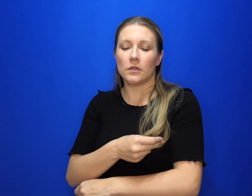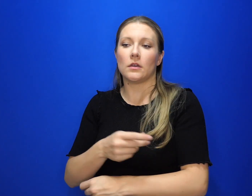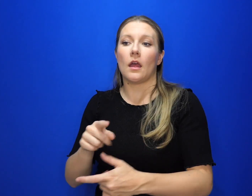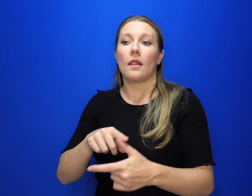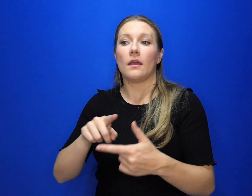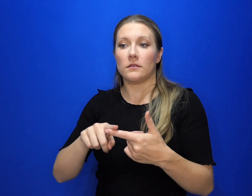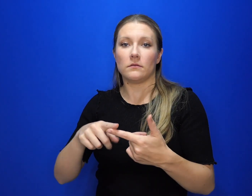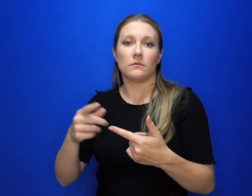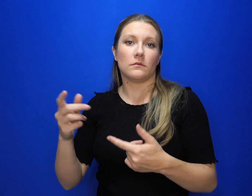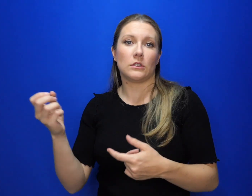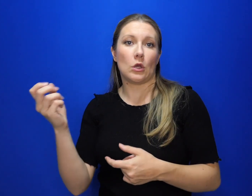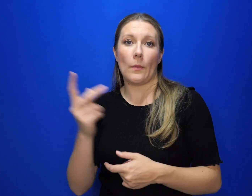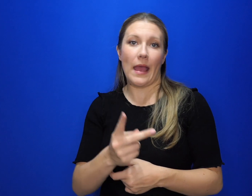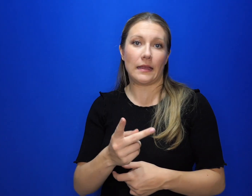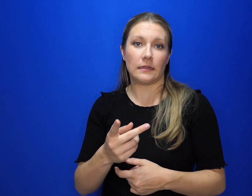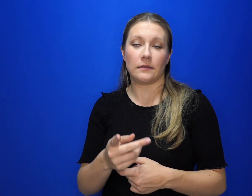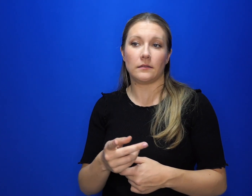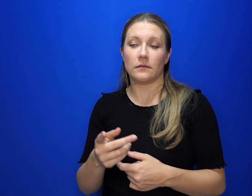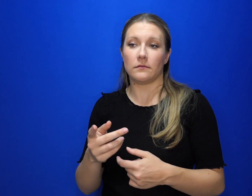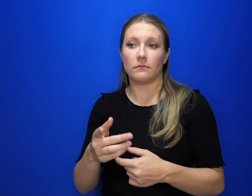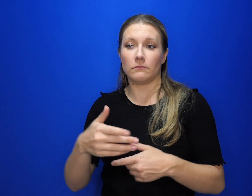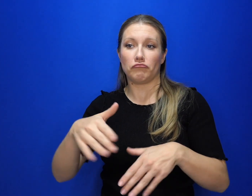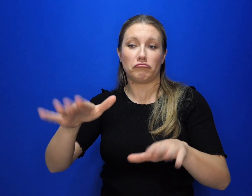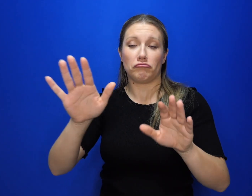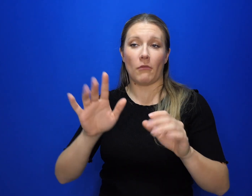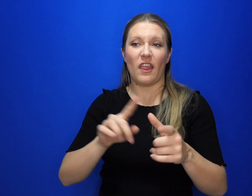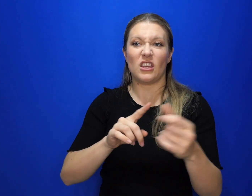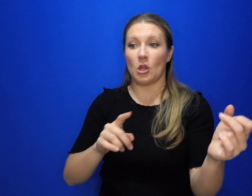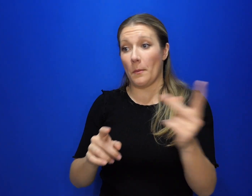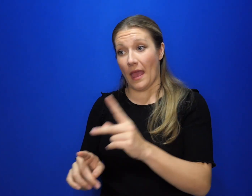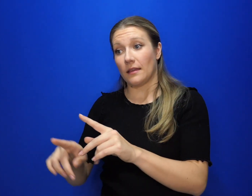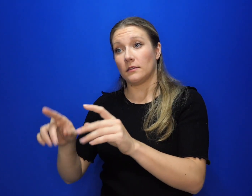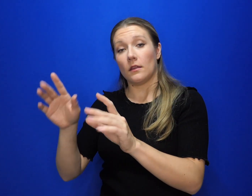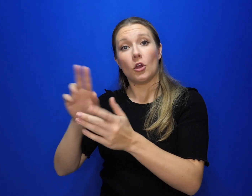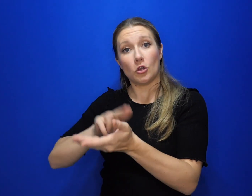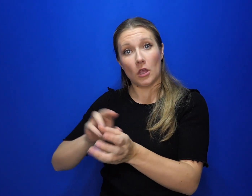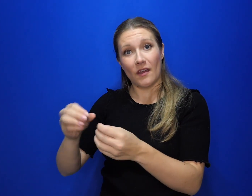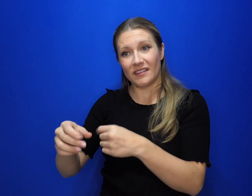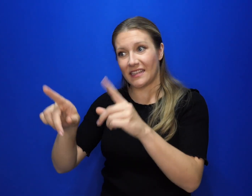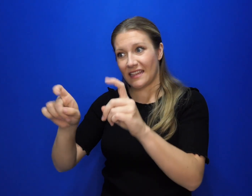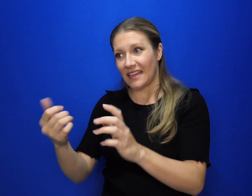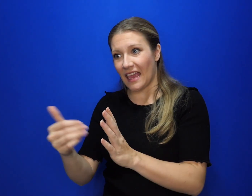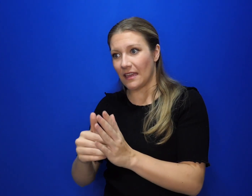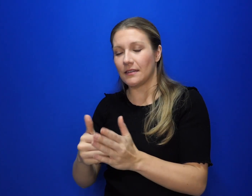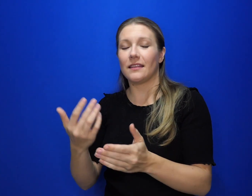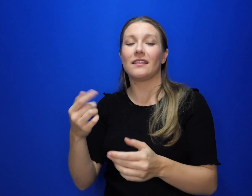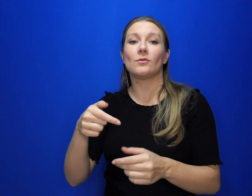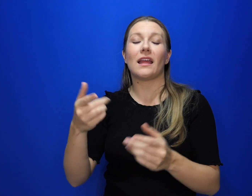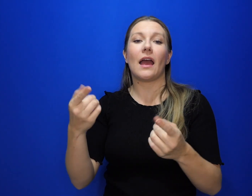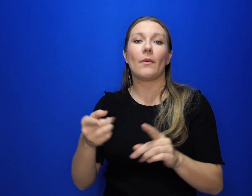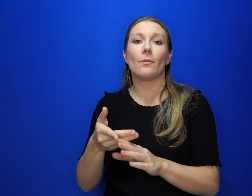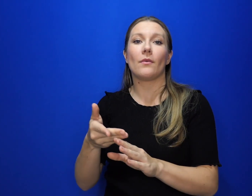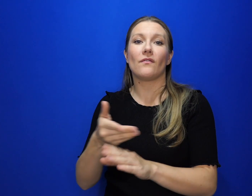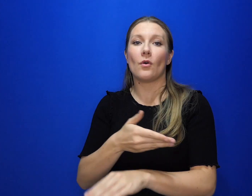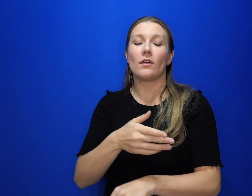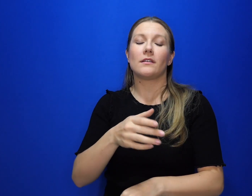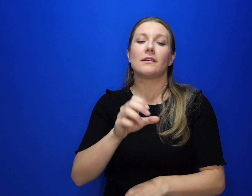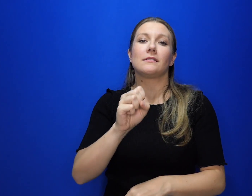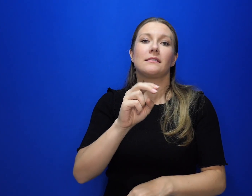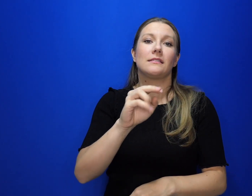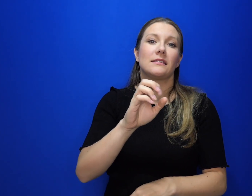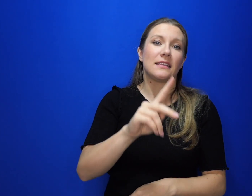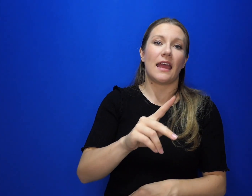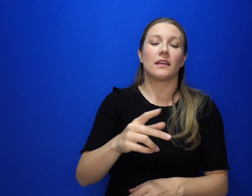And then they would send her back on her way, and she'd come back and test again. And this would happen before snack, recess, and